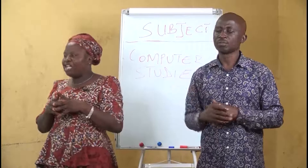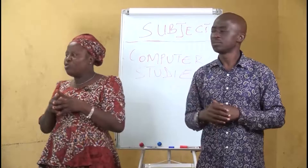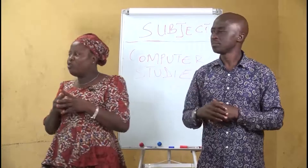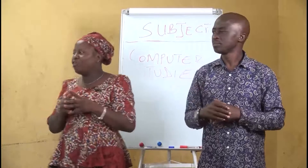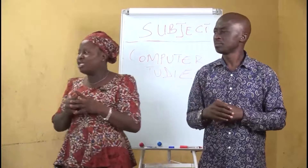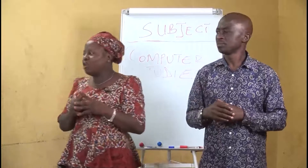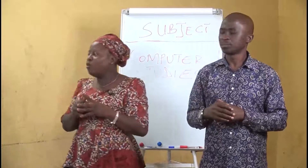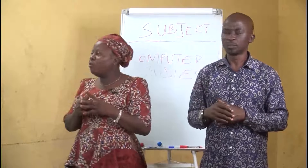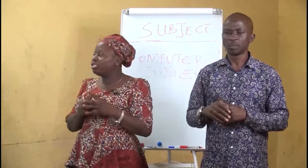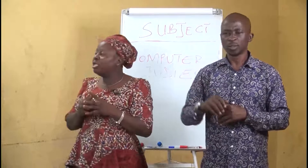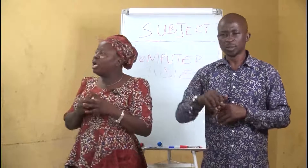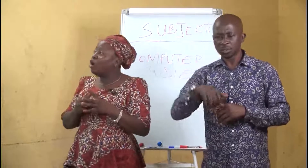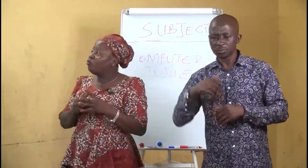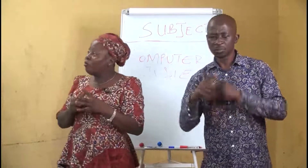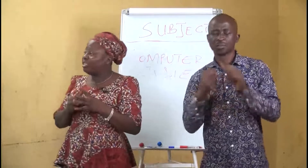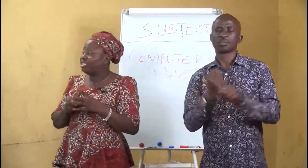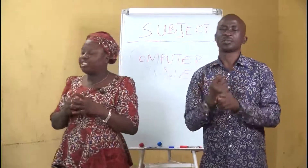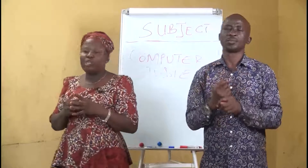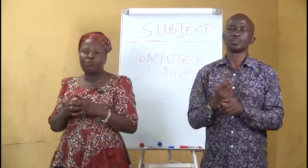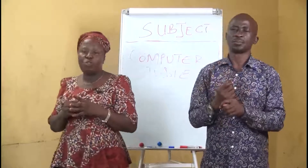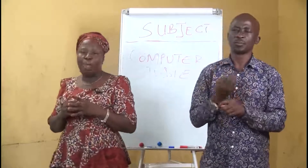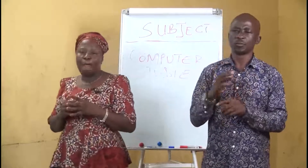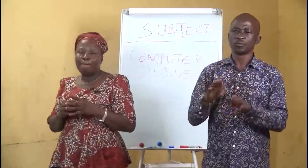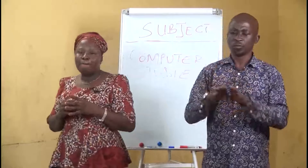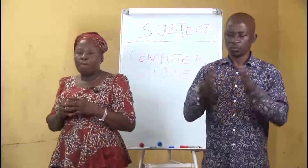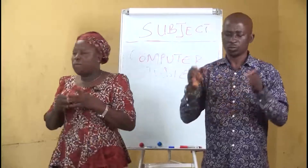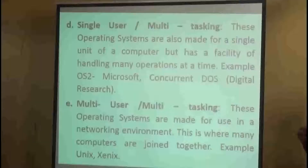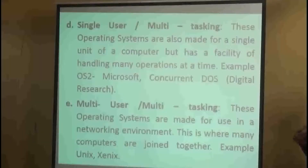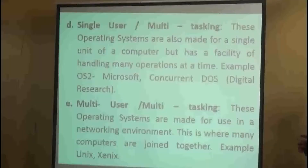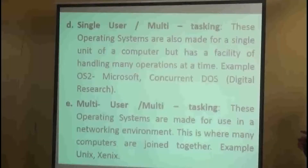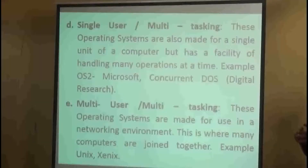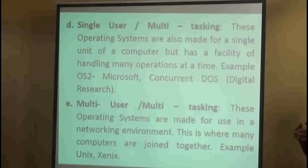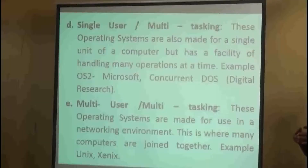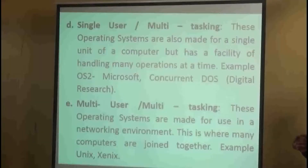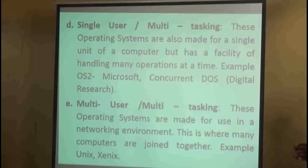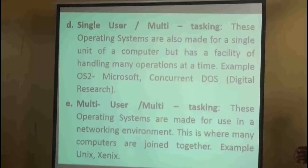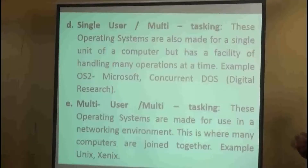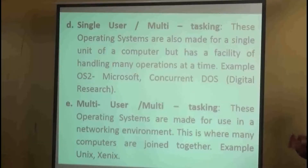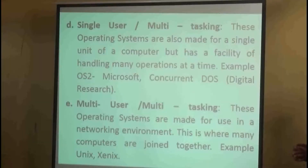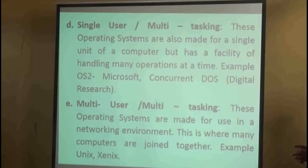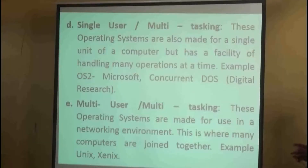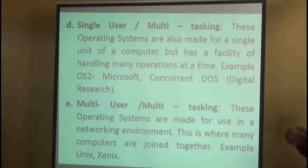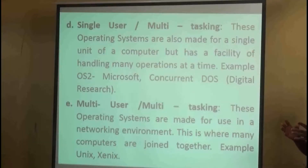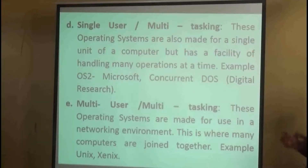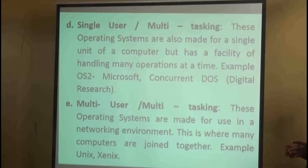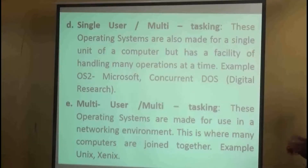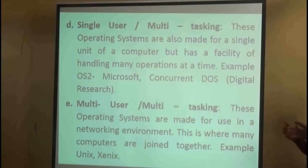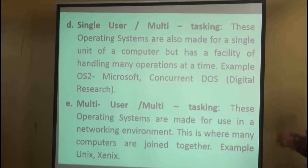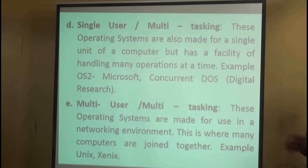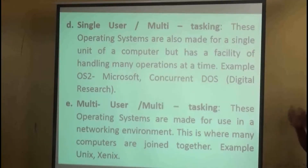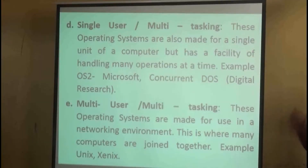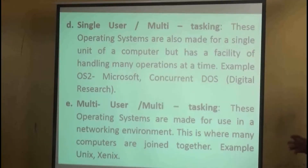Now let's go to another type of operating system. This is multi-user